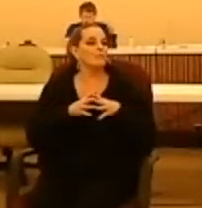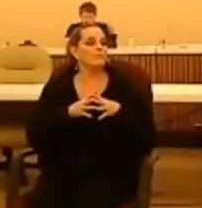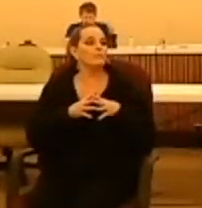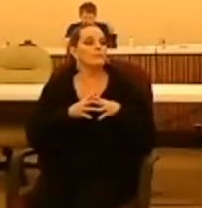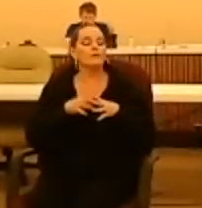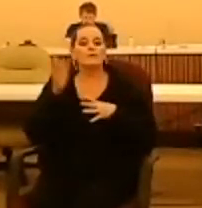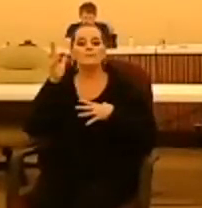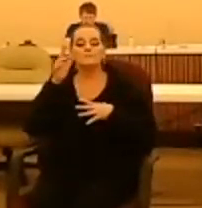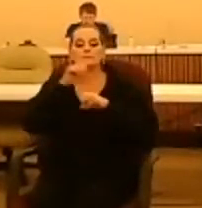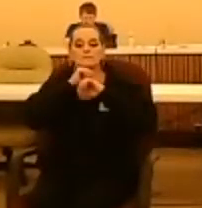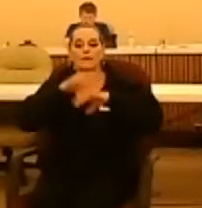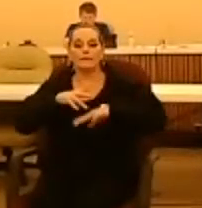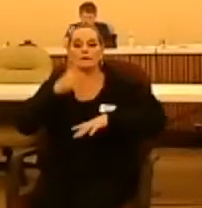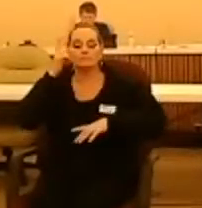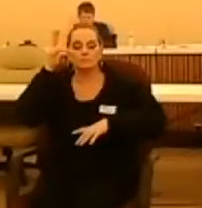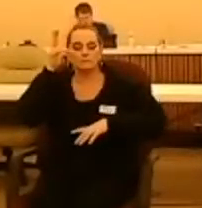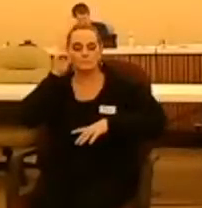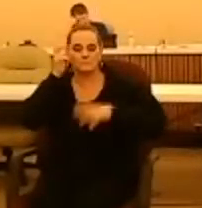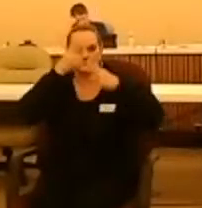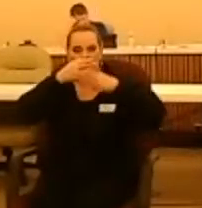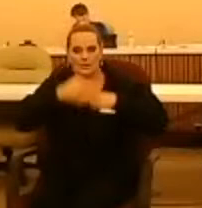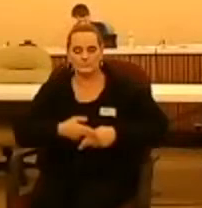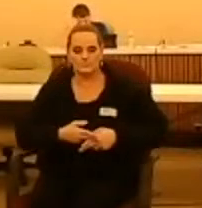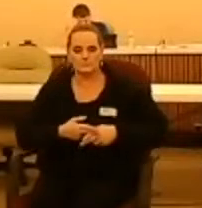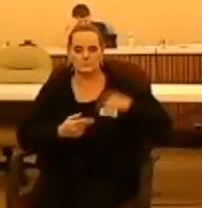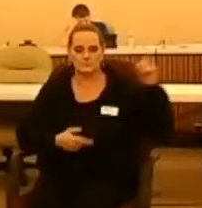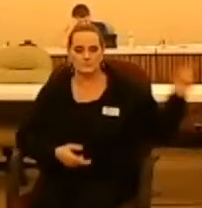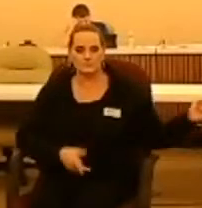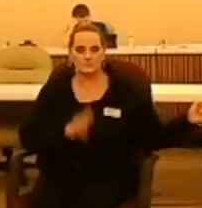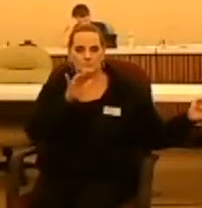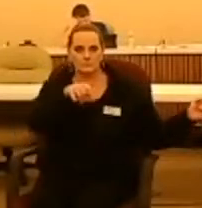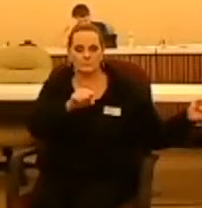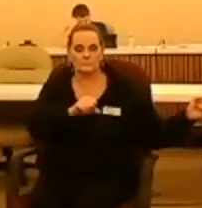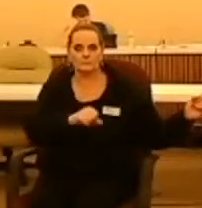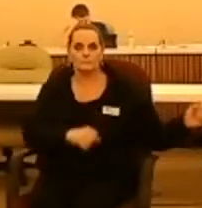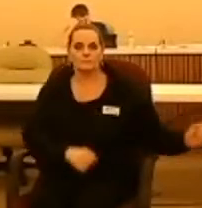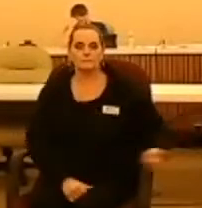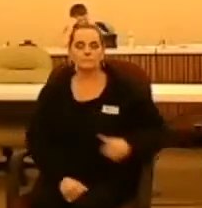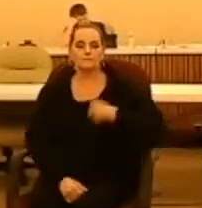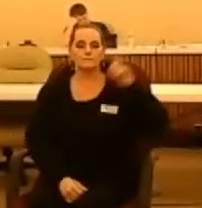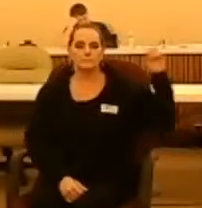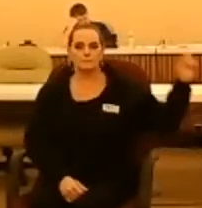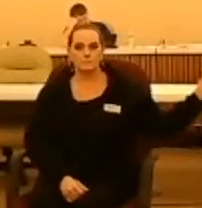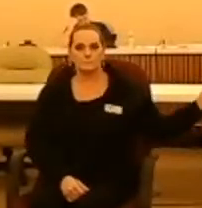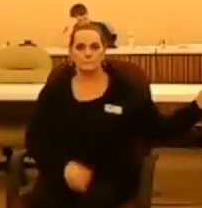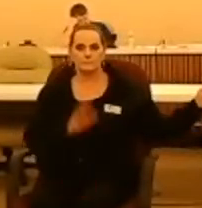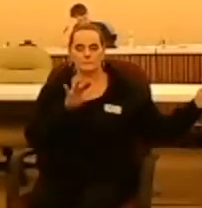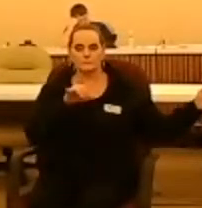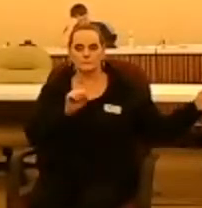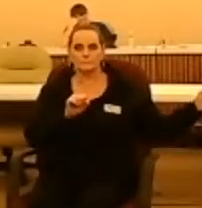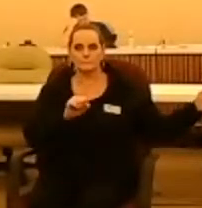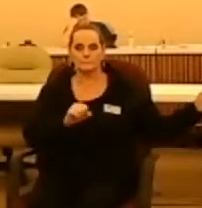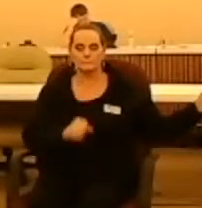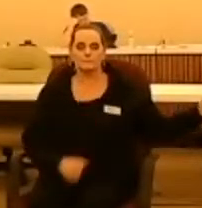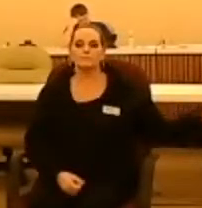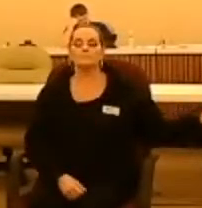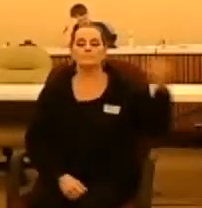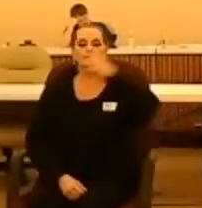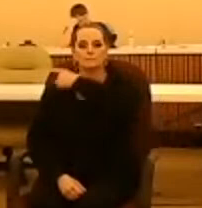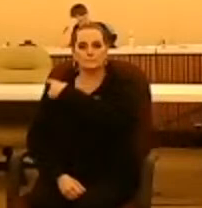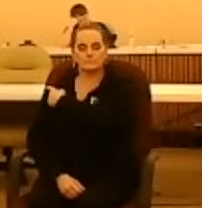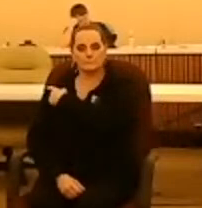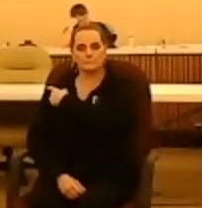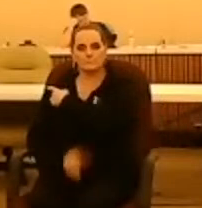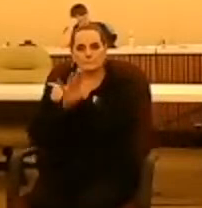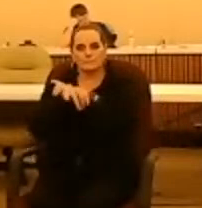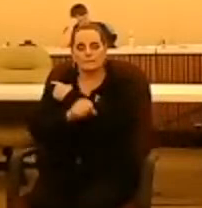Hearing none, please call the roll. Councilmember Barley, Aye. Councilmember Stafford. Aye. Councilmember